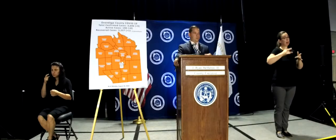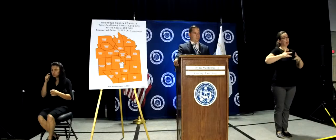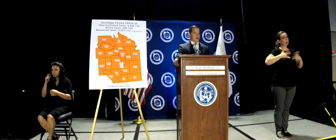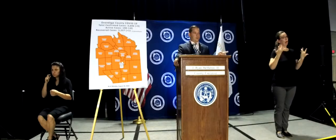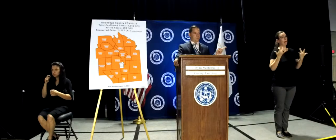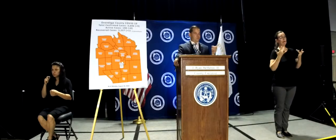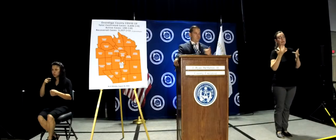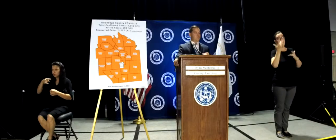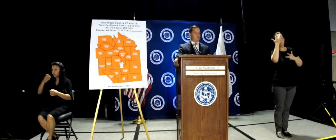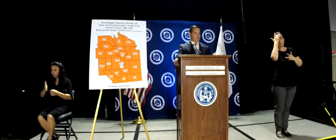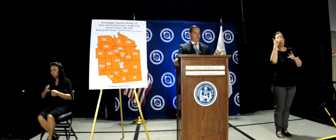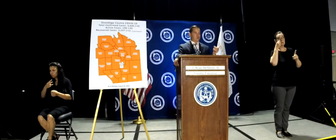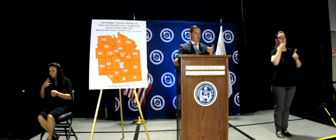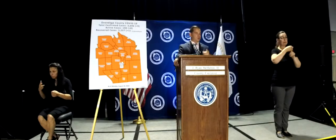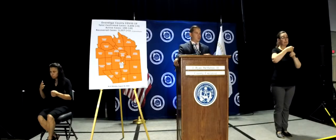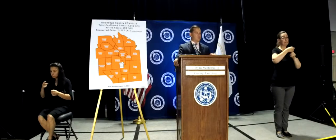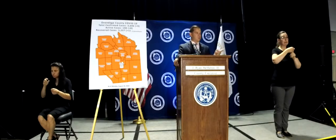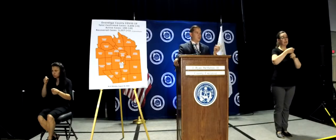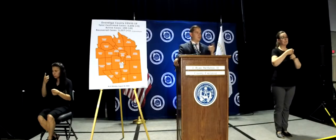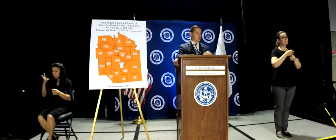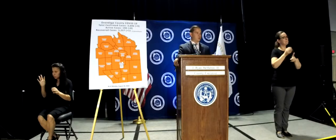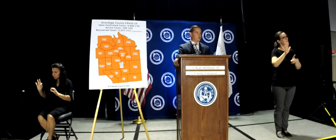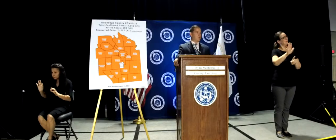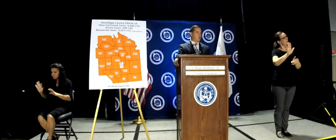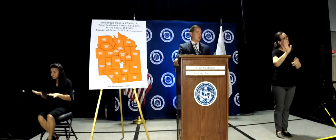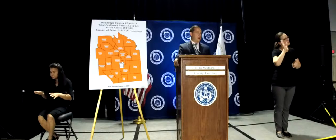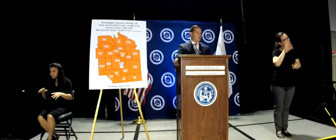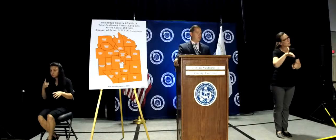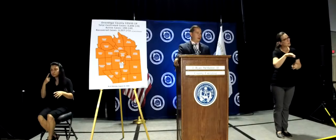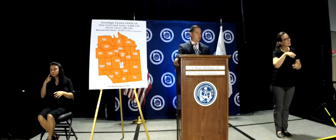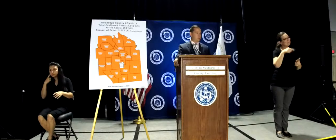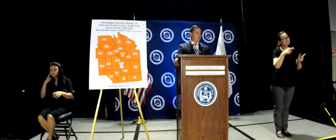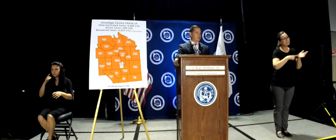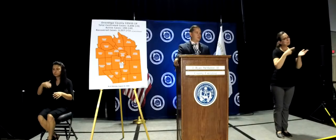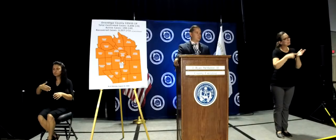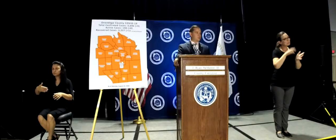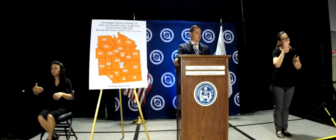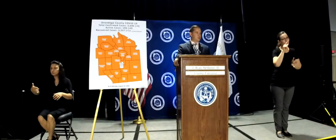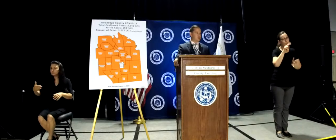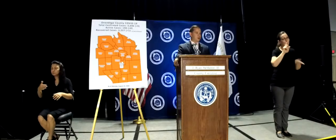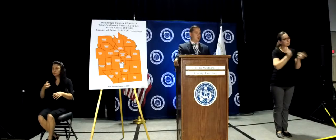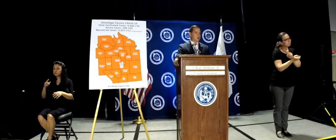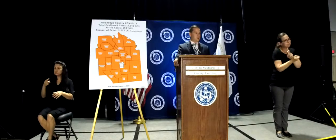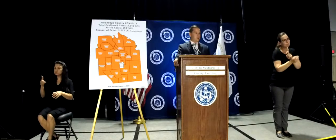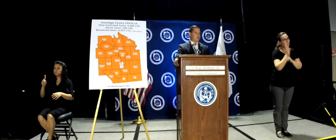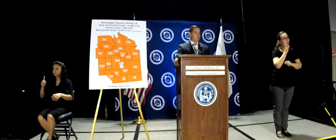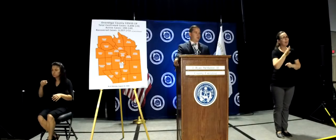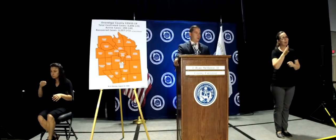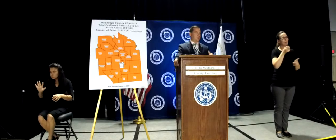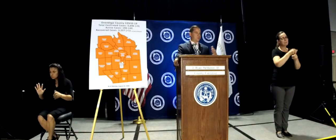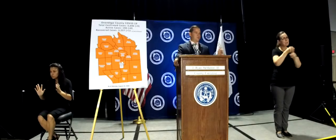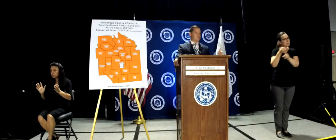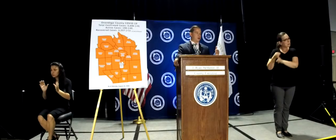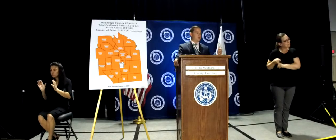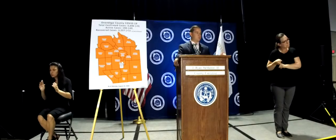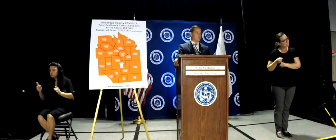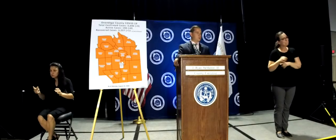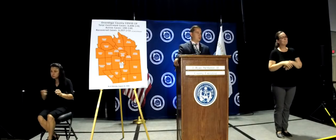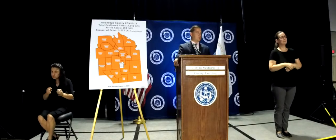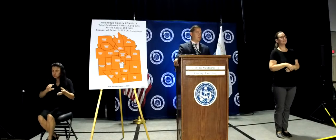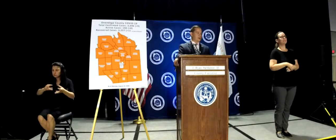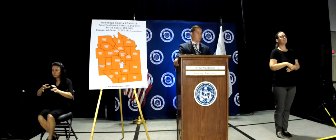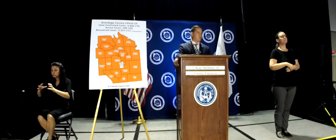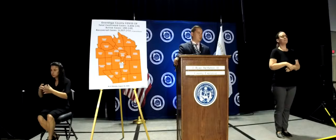that infrastructure is going to be busier, so having that rapid testing machine there certainly will help service us,